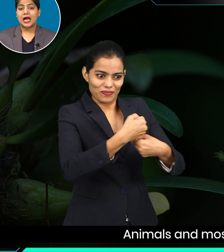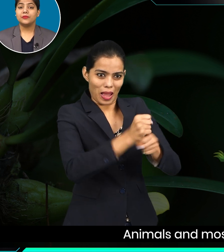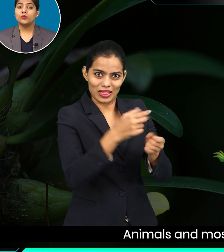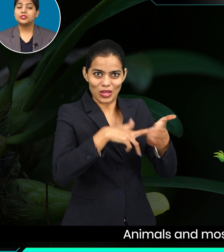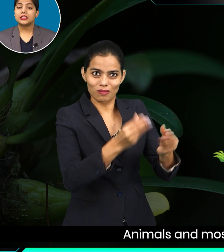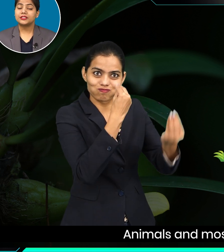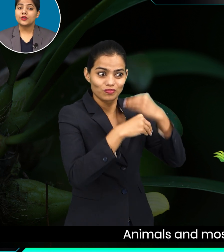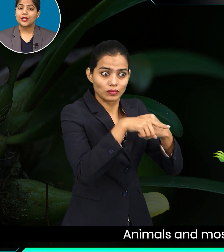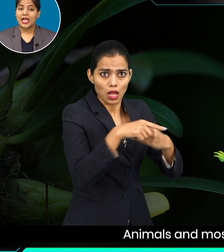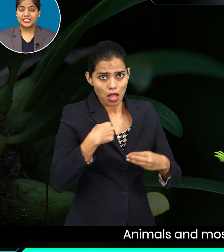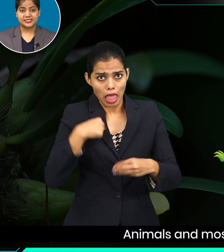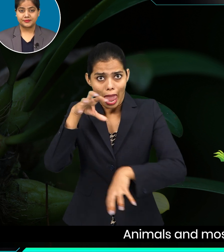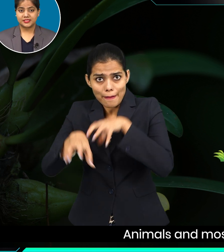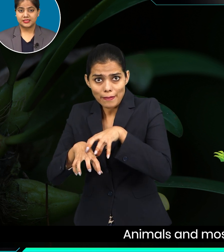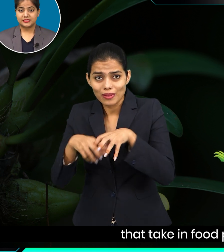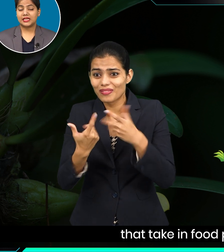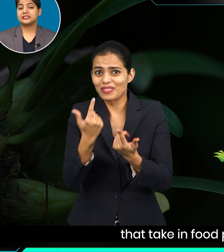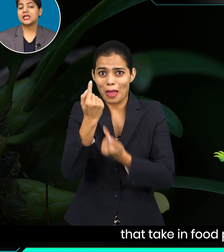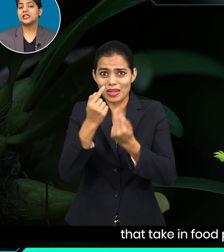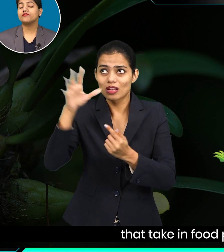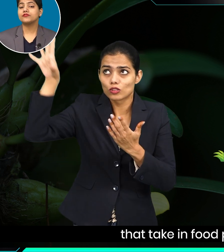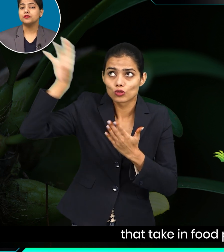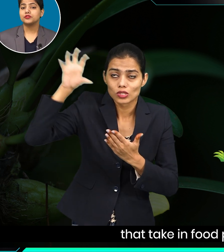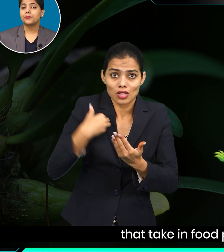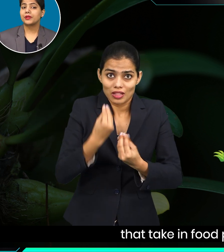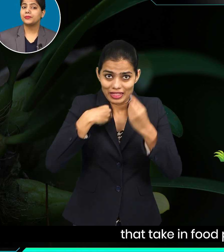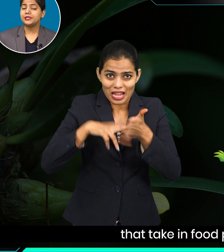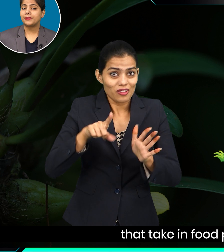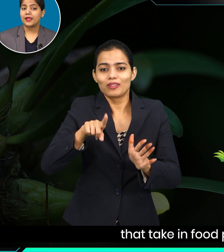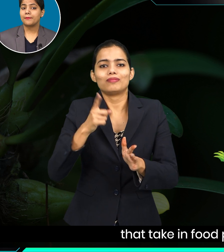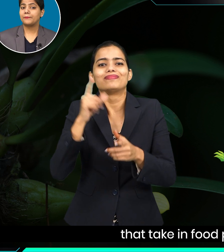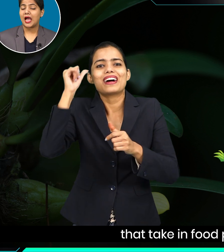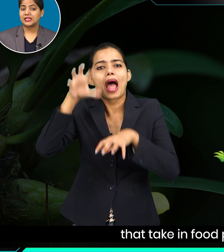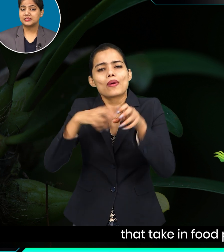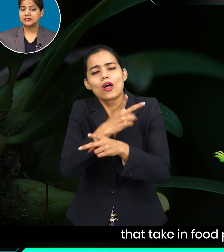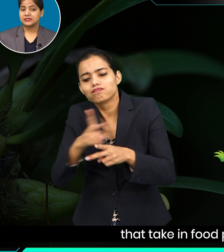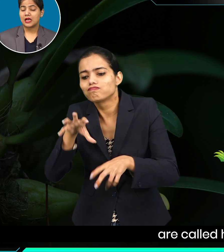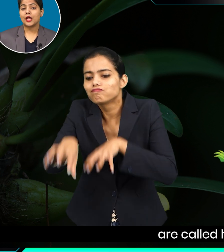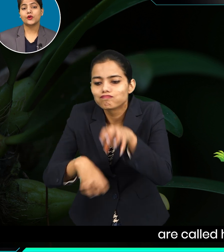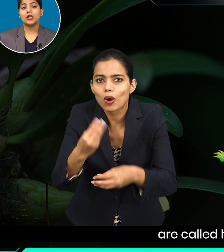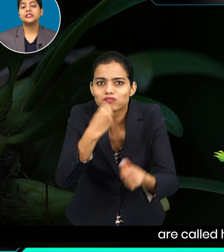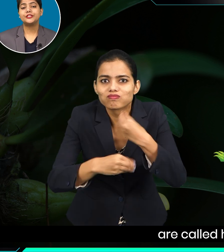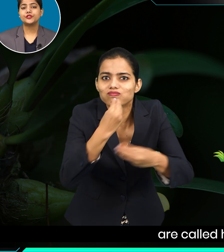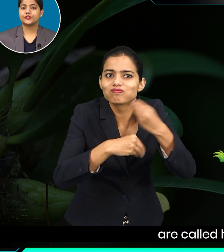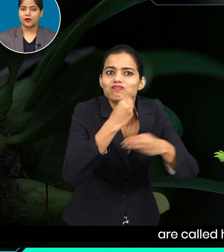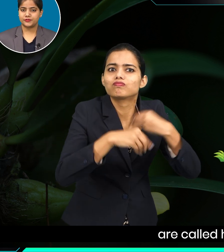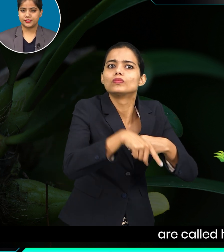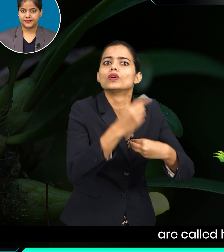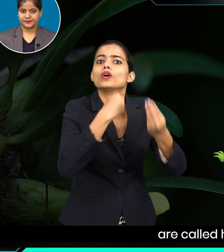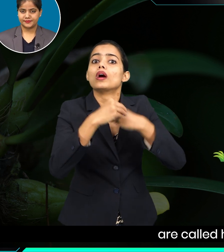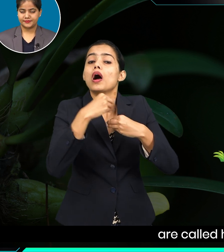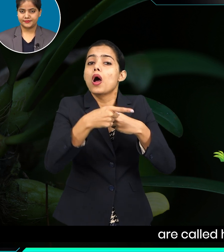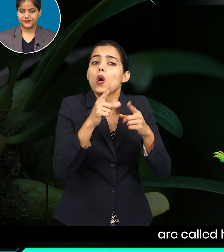Animals and most other organisms that take in food prepared by plants are called